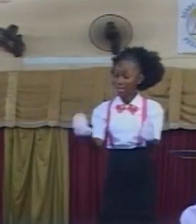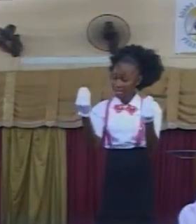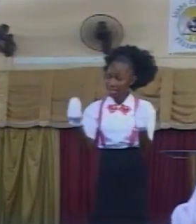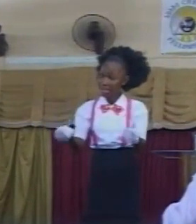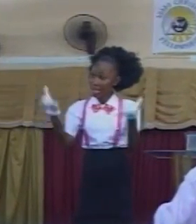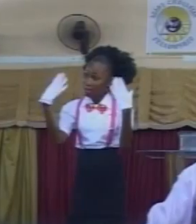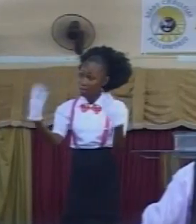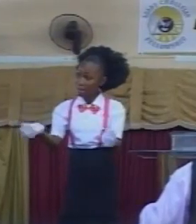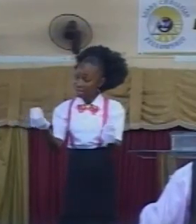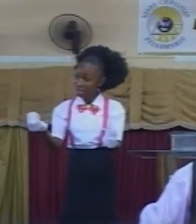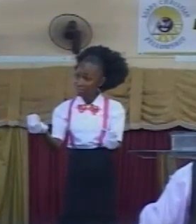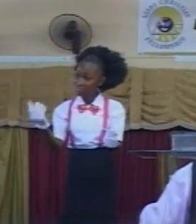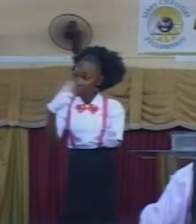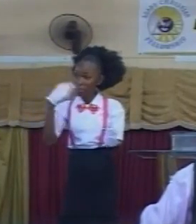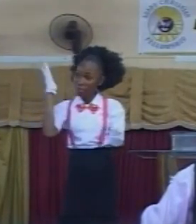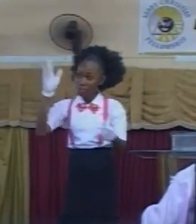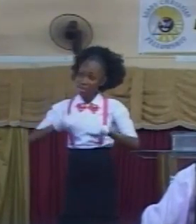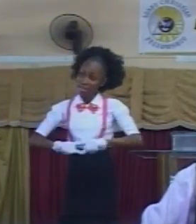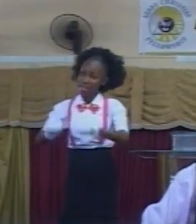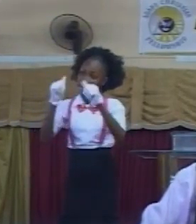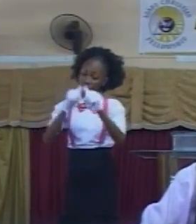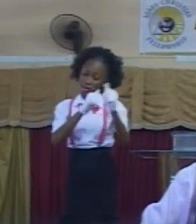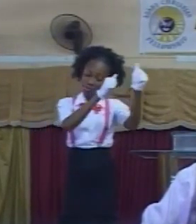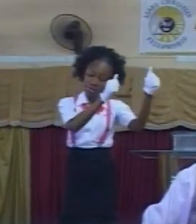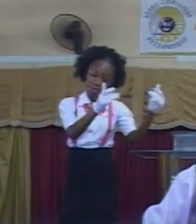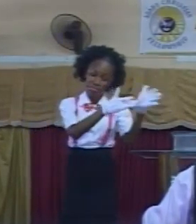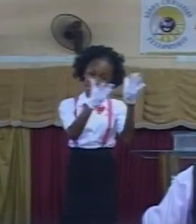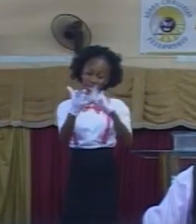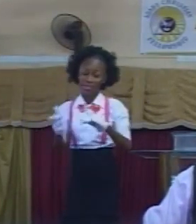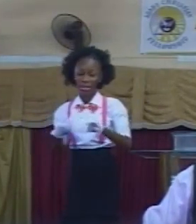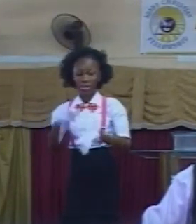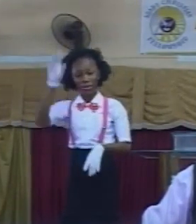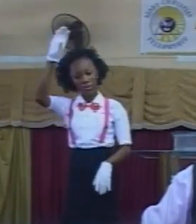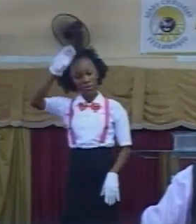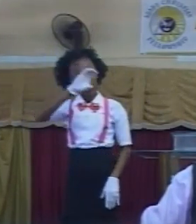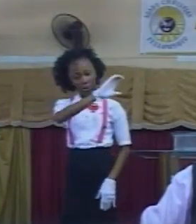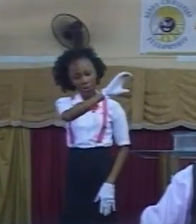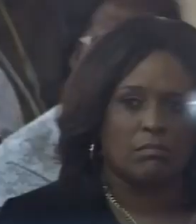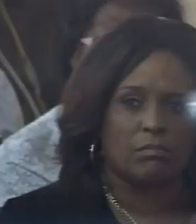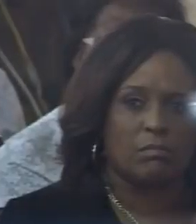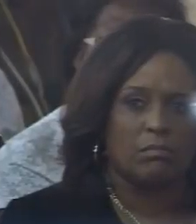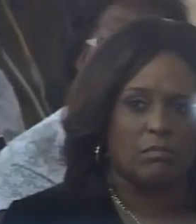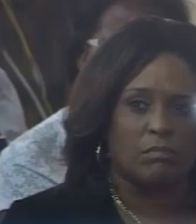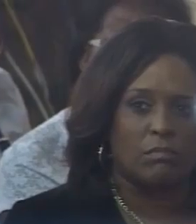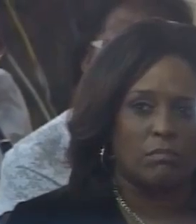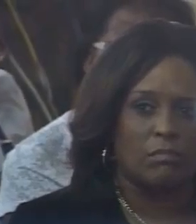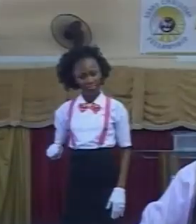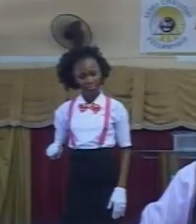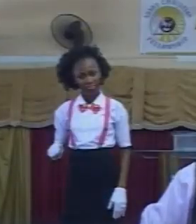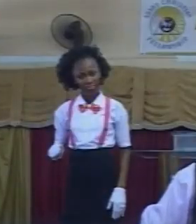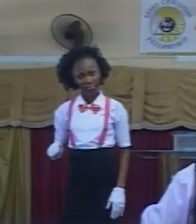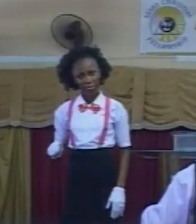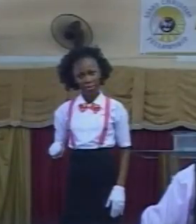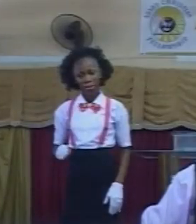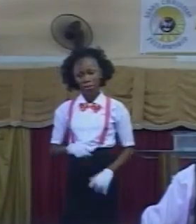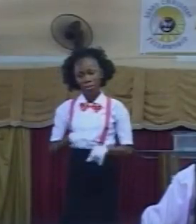There are many who will still follow Jesus to the cross as we commemorate crucifixion this week, but they are not going on the